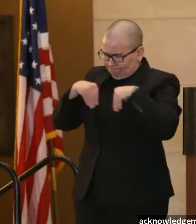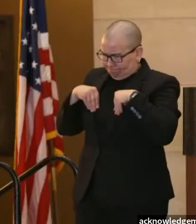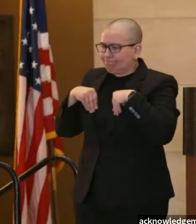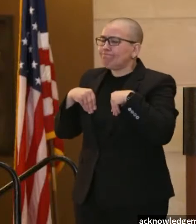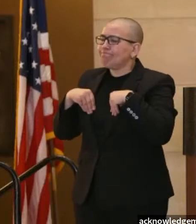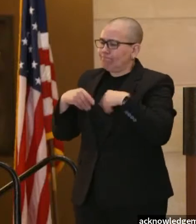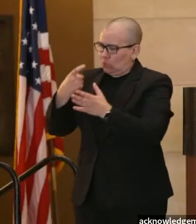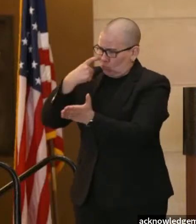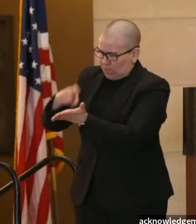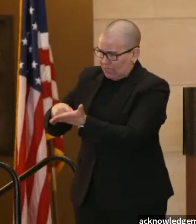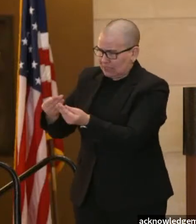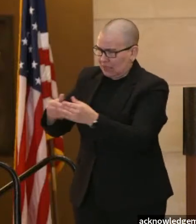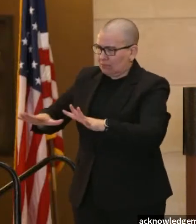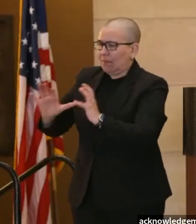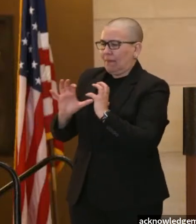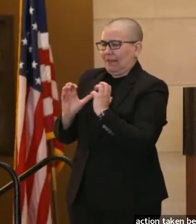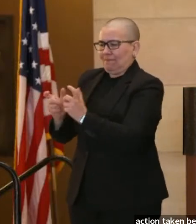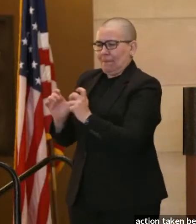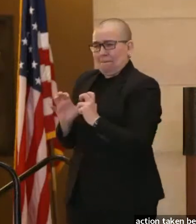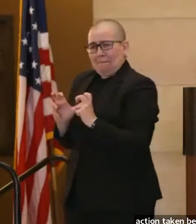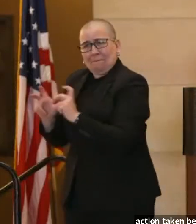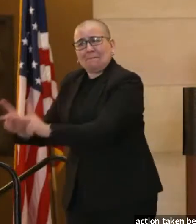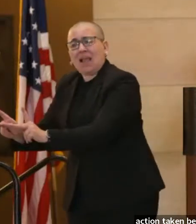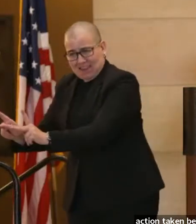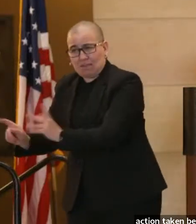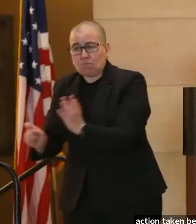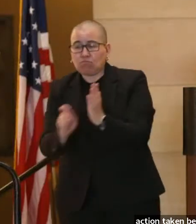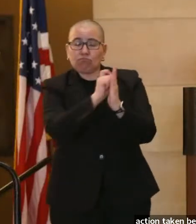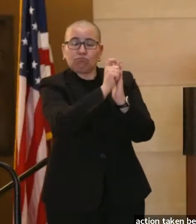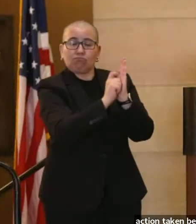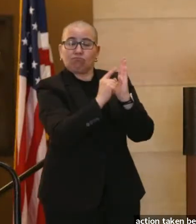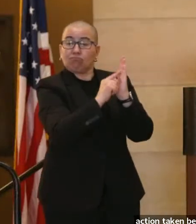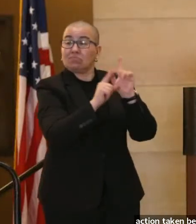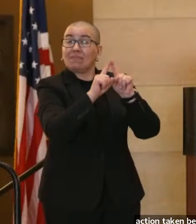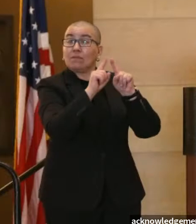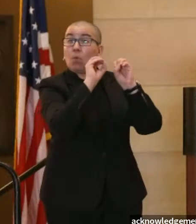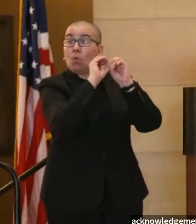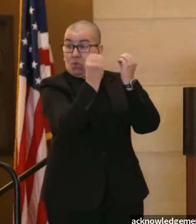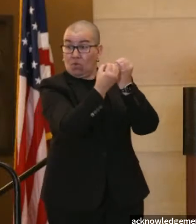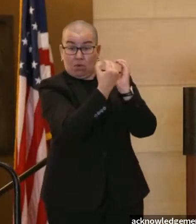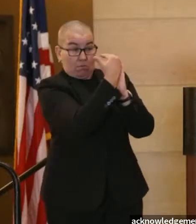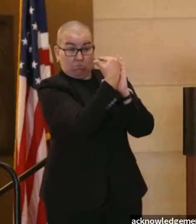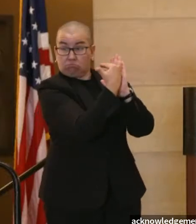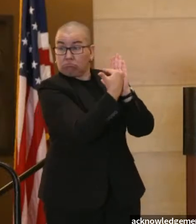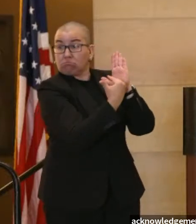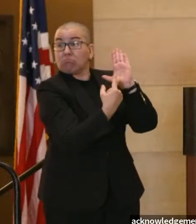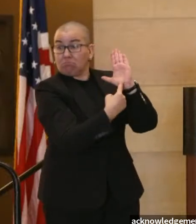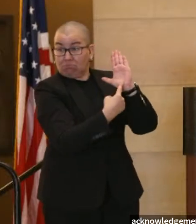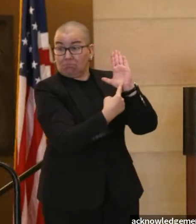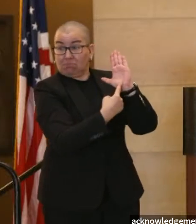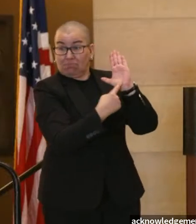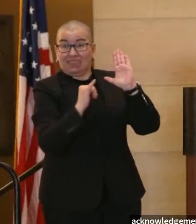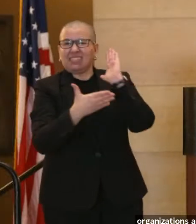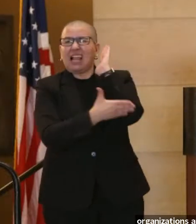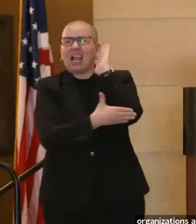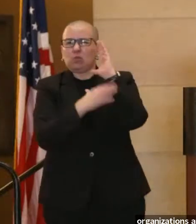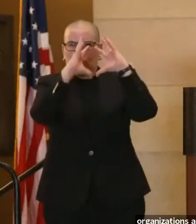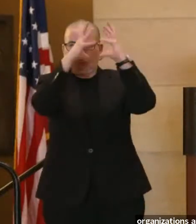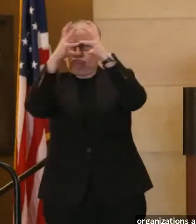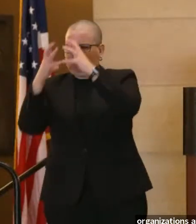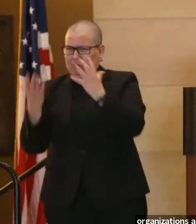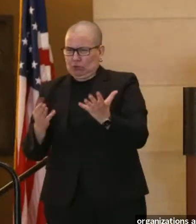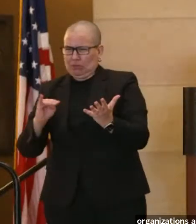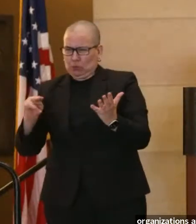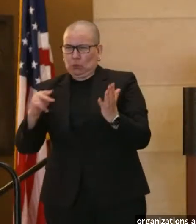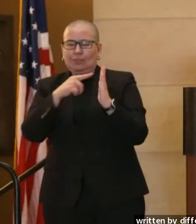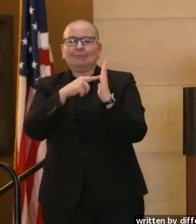acknowledgments that have been written by different organizations and by the county. by the counties. And so to us, you know, we're looking at